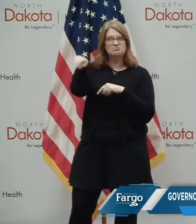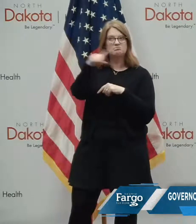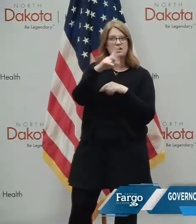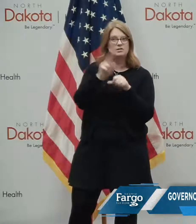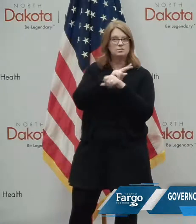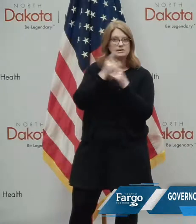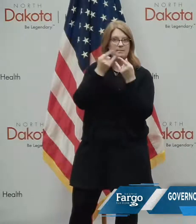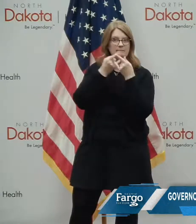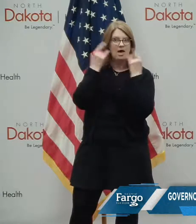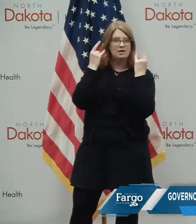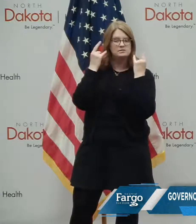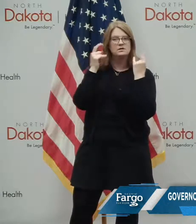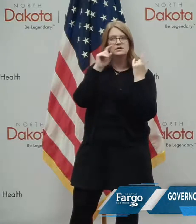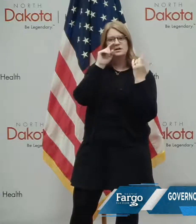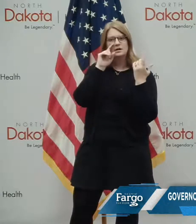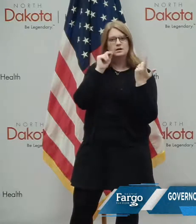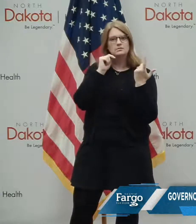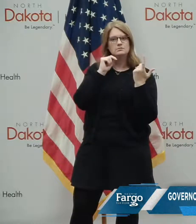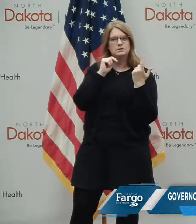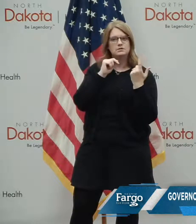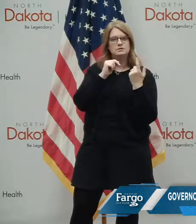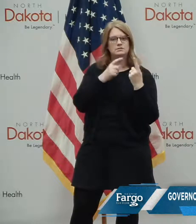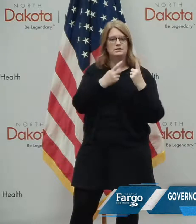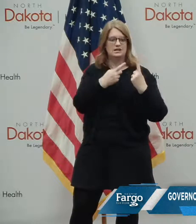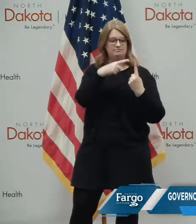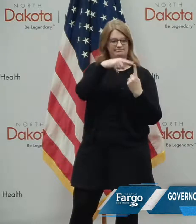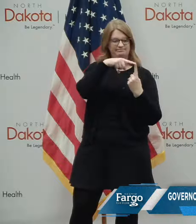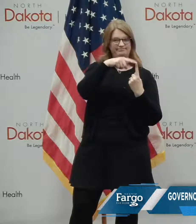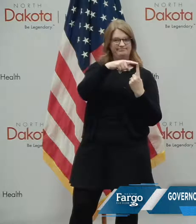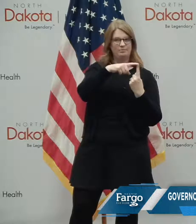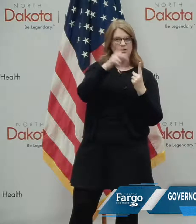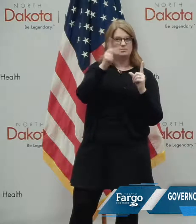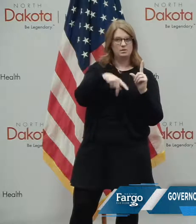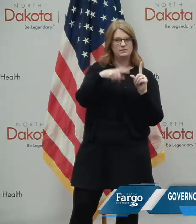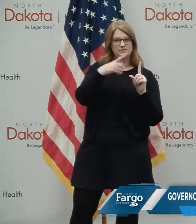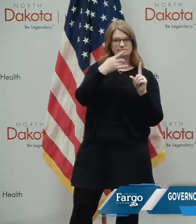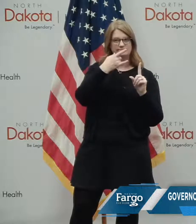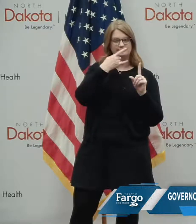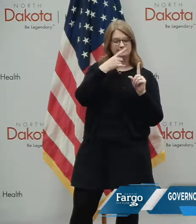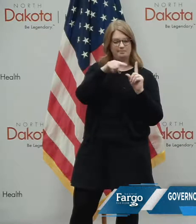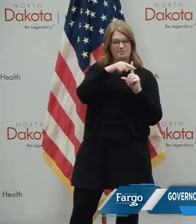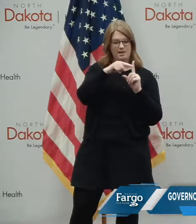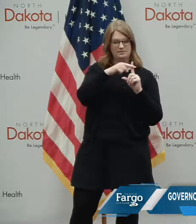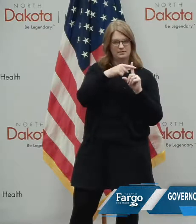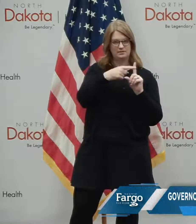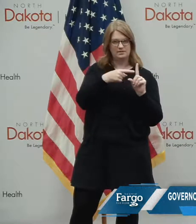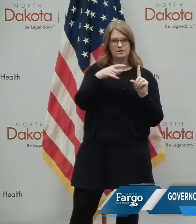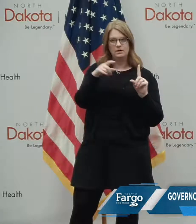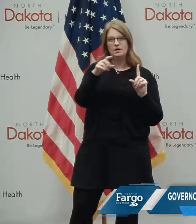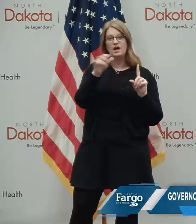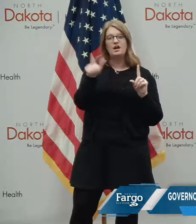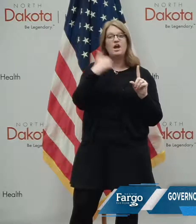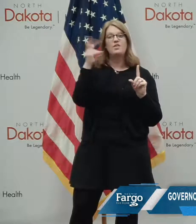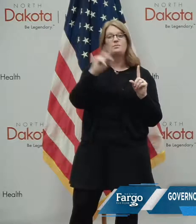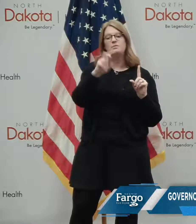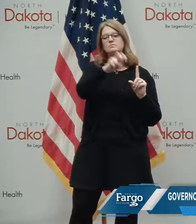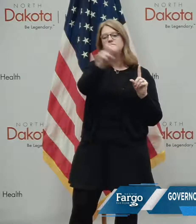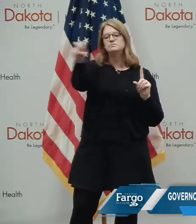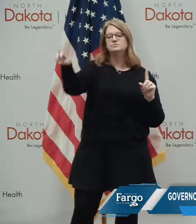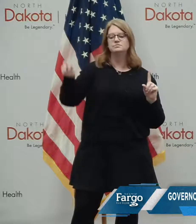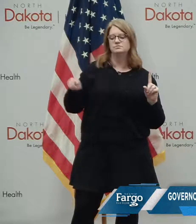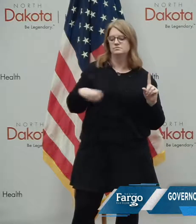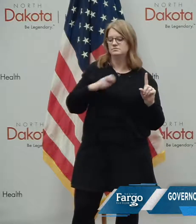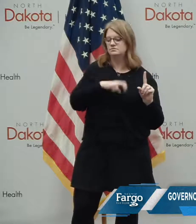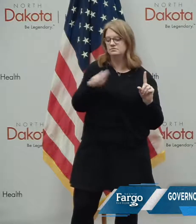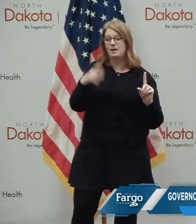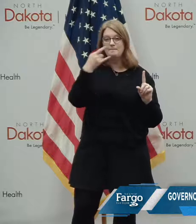mask, at the time that one positive on the bus turned, we have one positive on a bus and everybody was wearing a mask and the person was positive